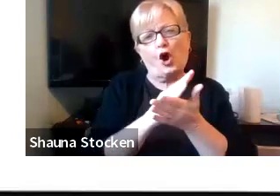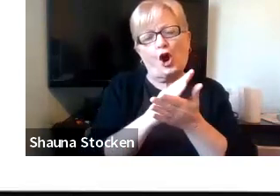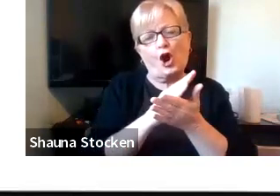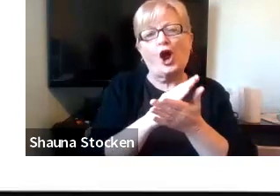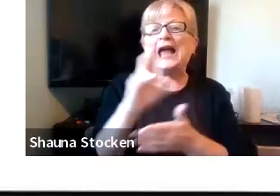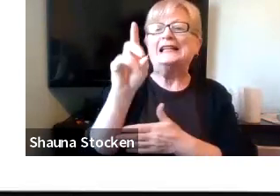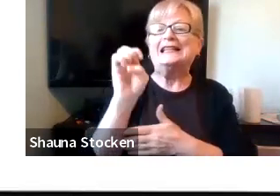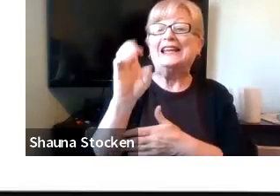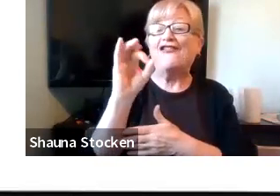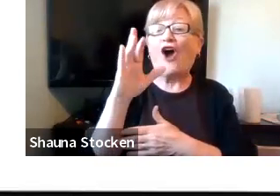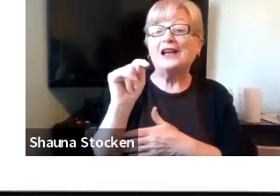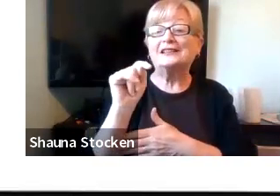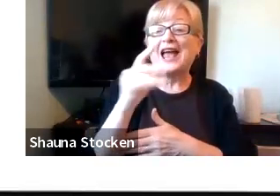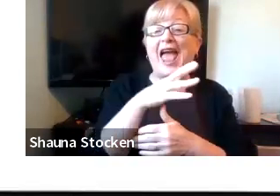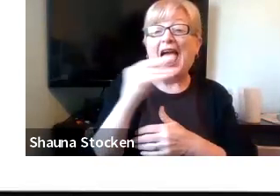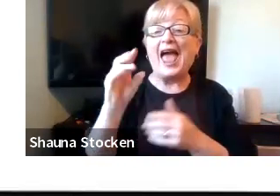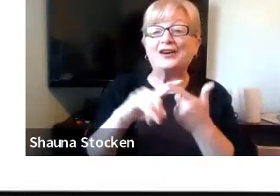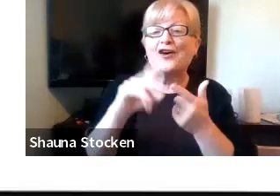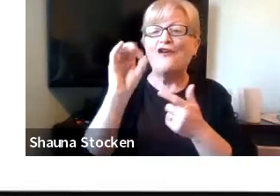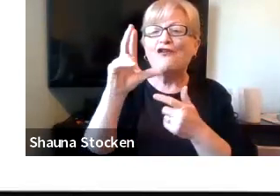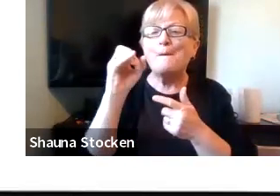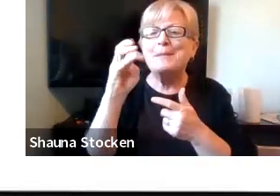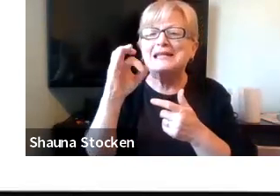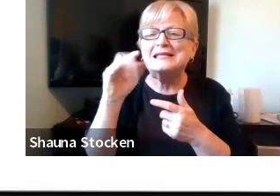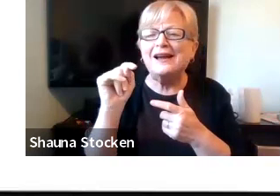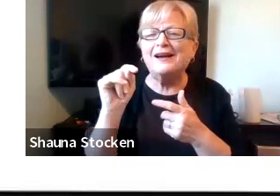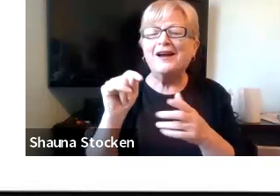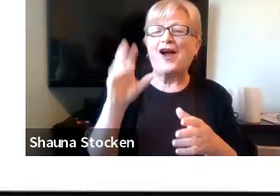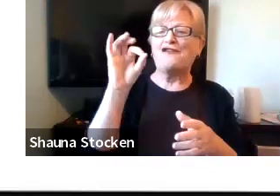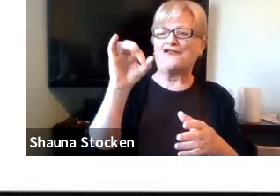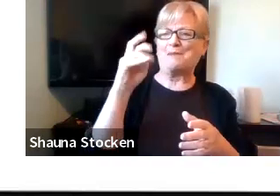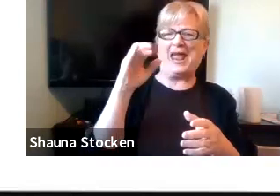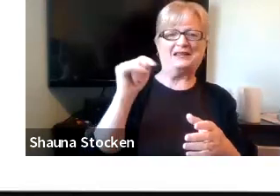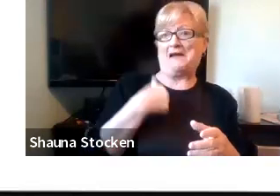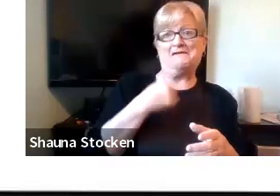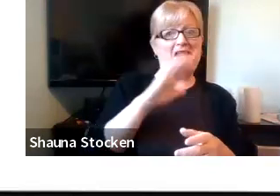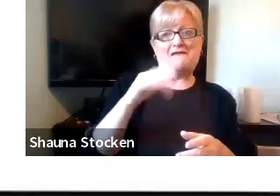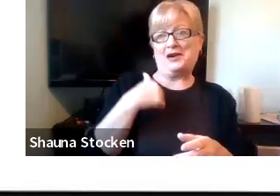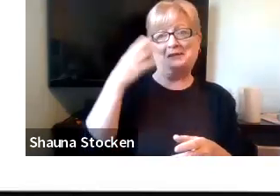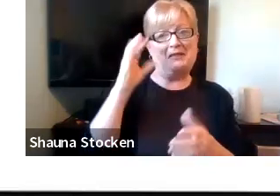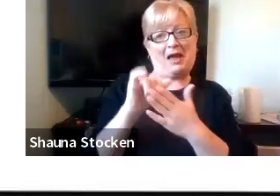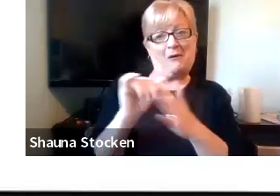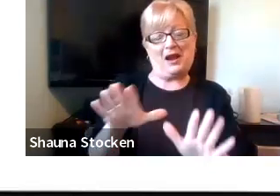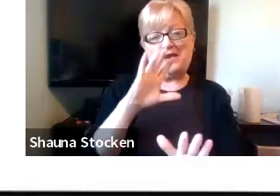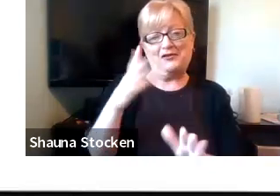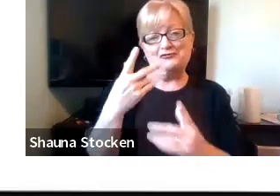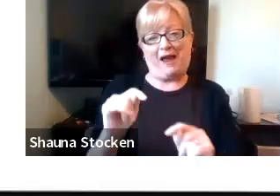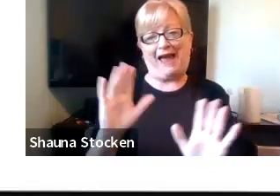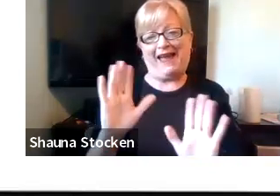defrost, and ferment. So I've never fermented anything in this oven. I've honestly